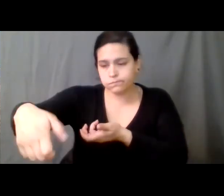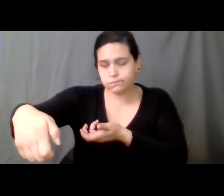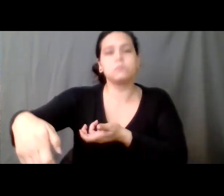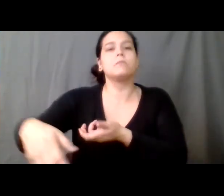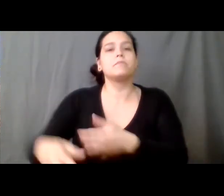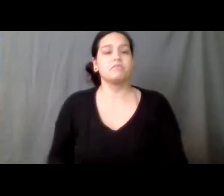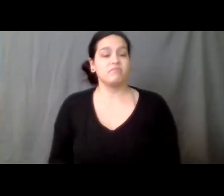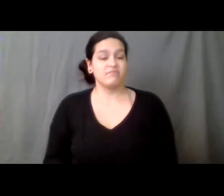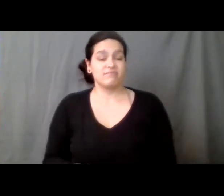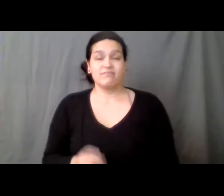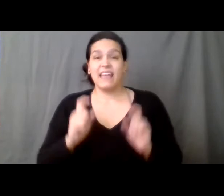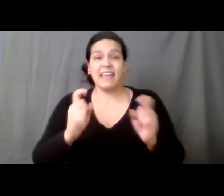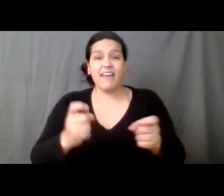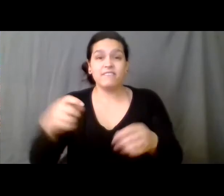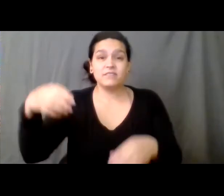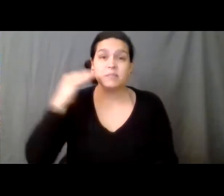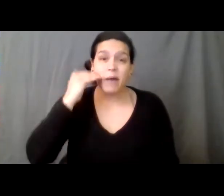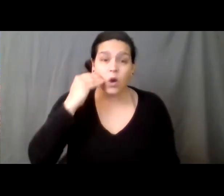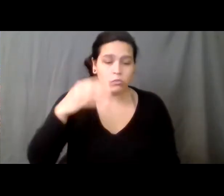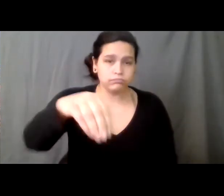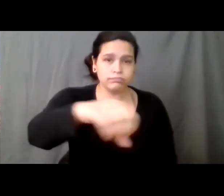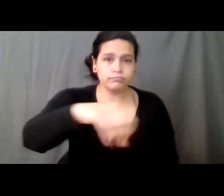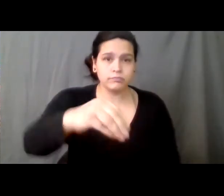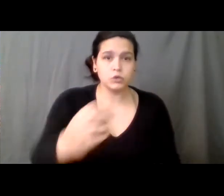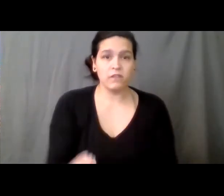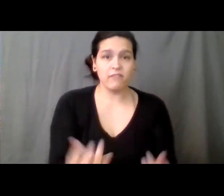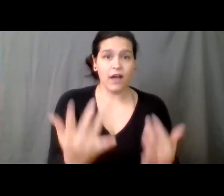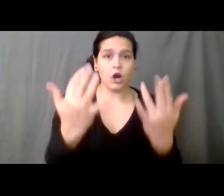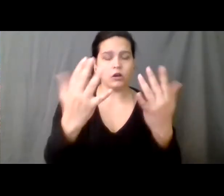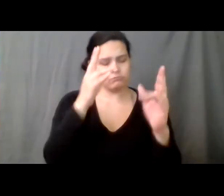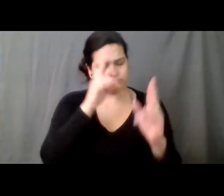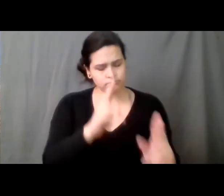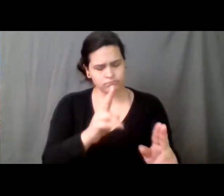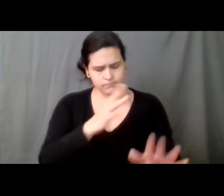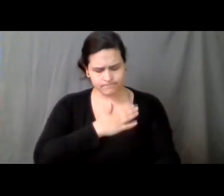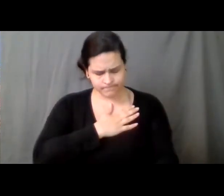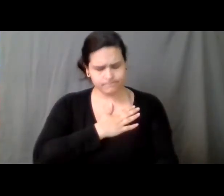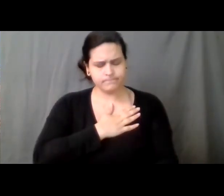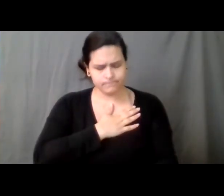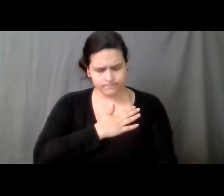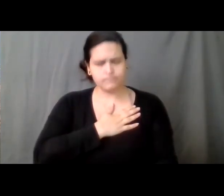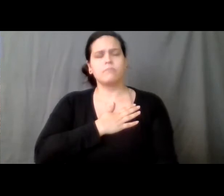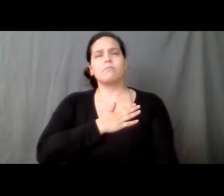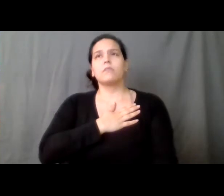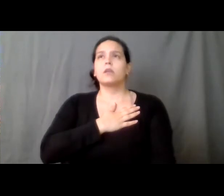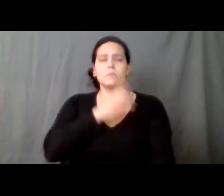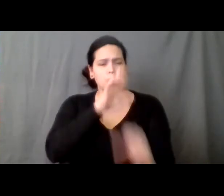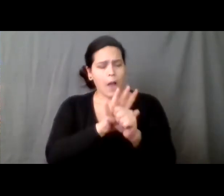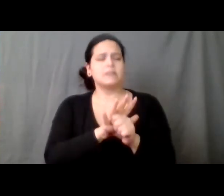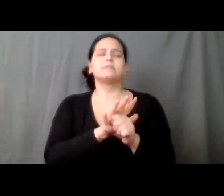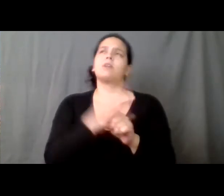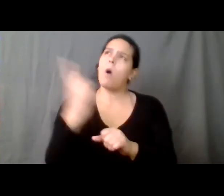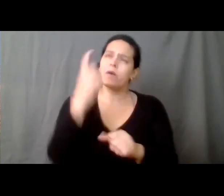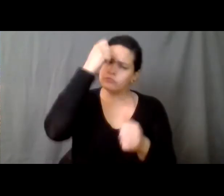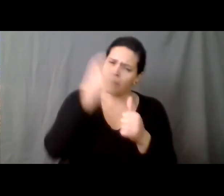and I promised that I would make sure that whenever I was honoring veterans, I would always remember all those